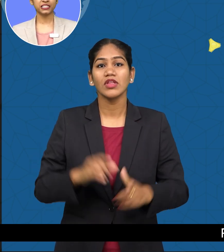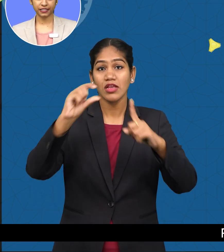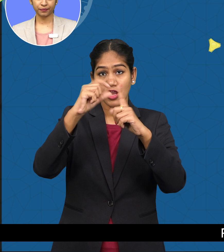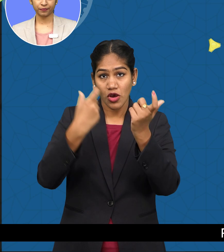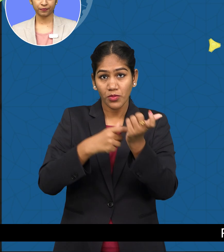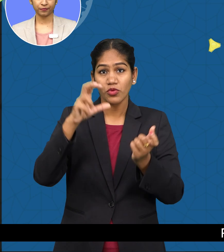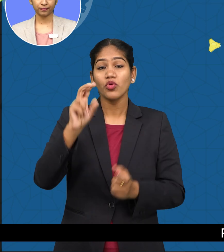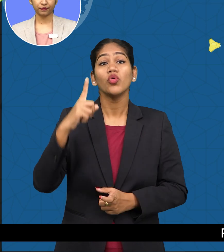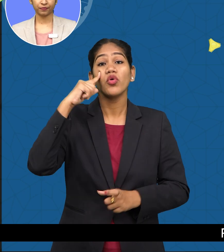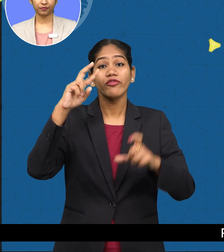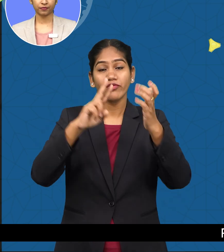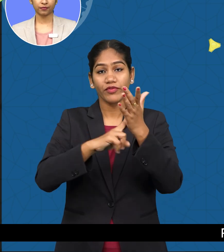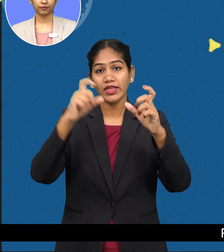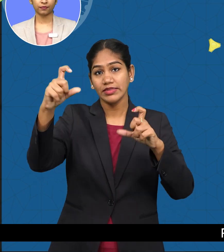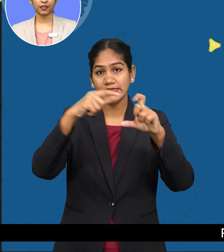Province.